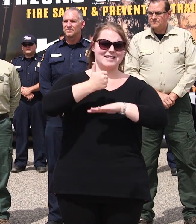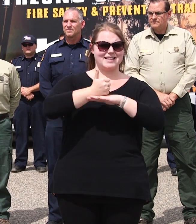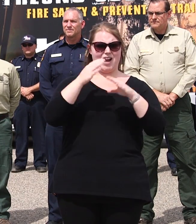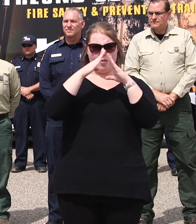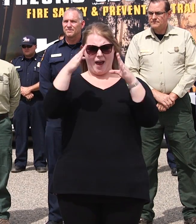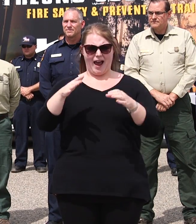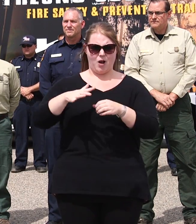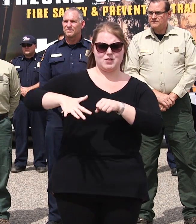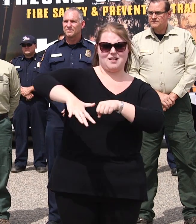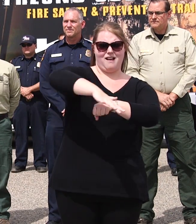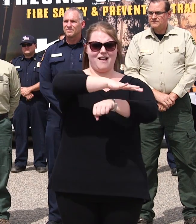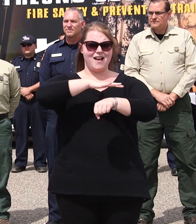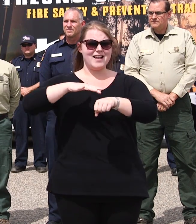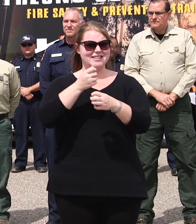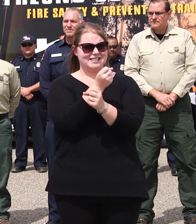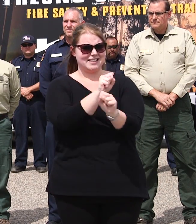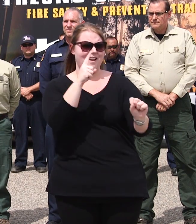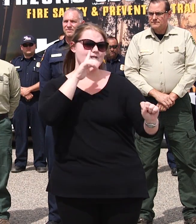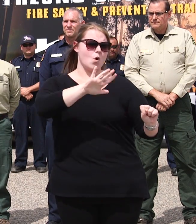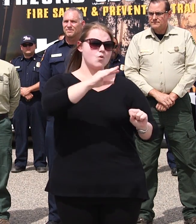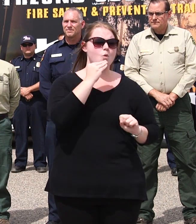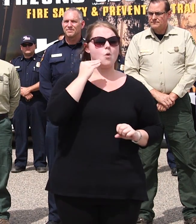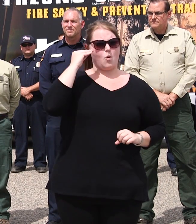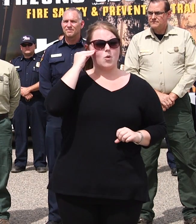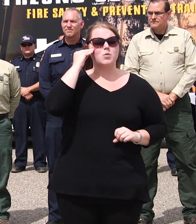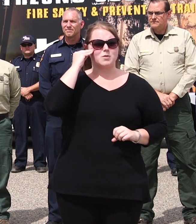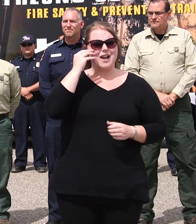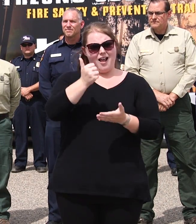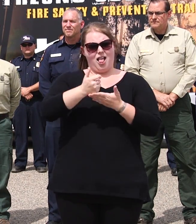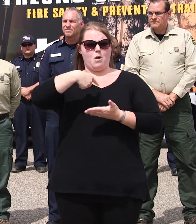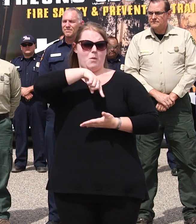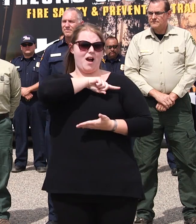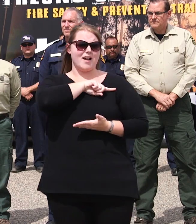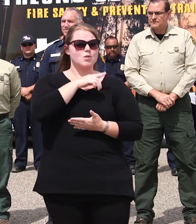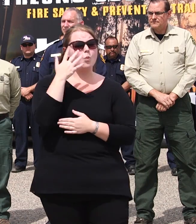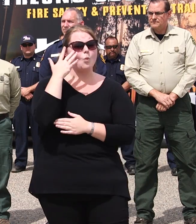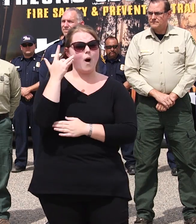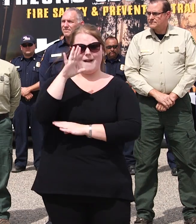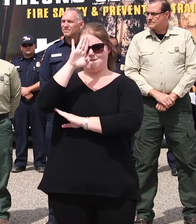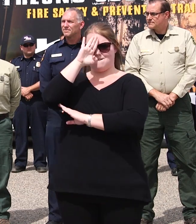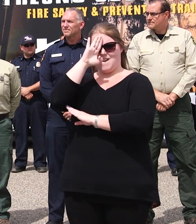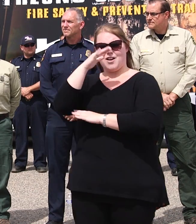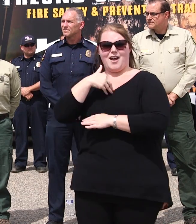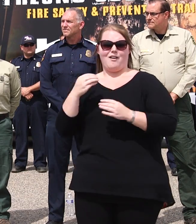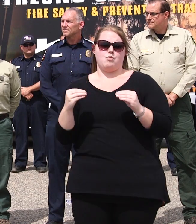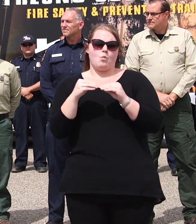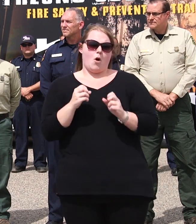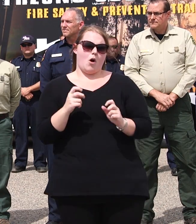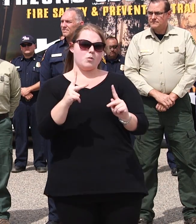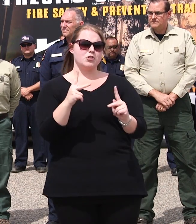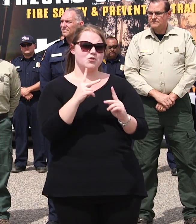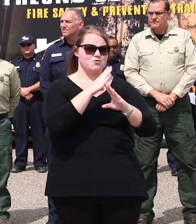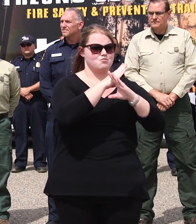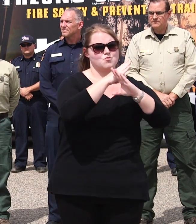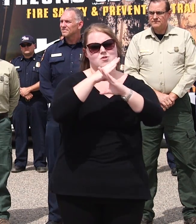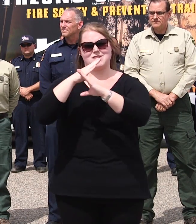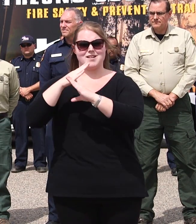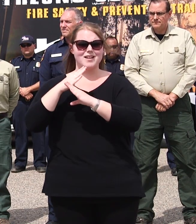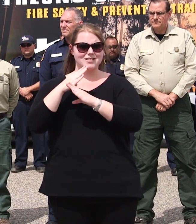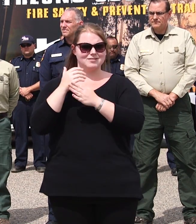done around those homes, so it gives the firefighters a chance to protect those homes when we do have a fire.